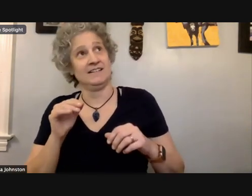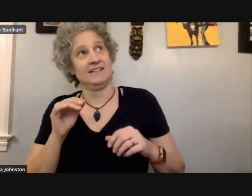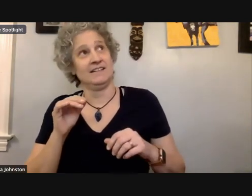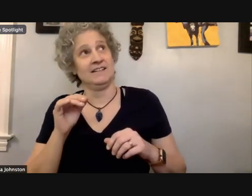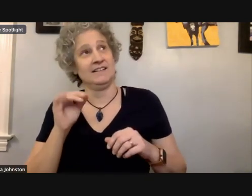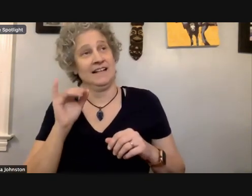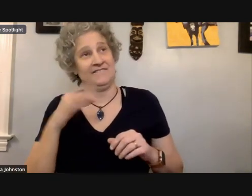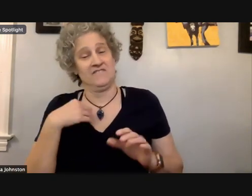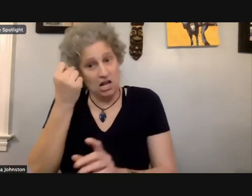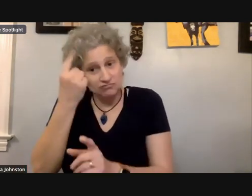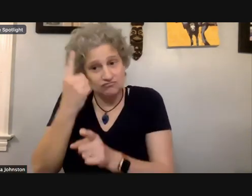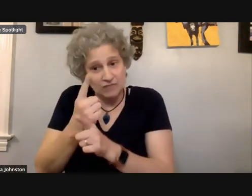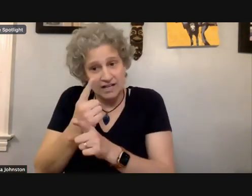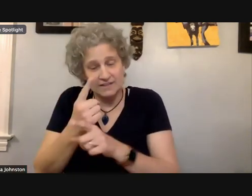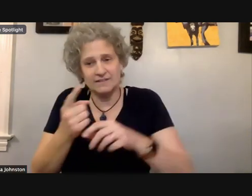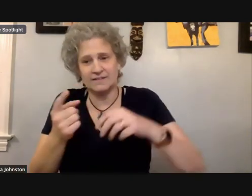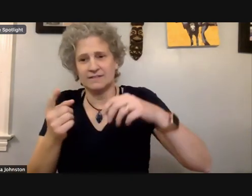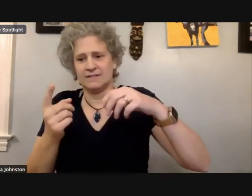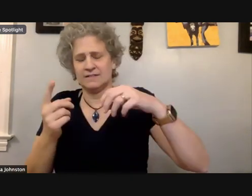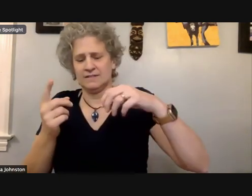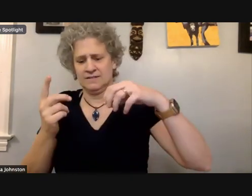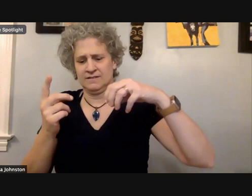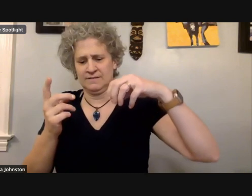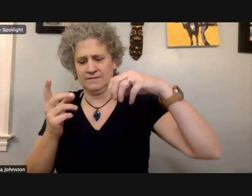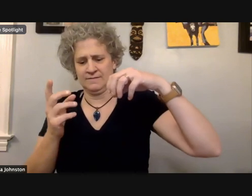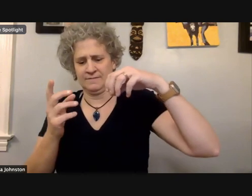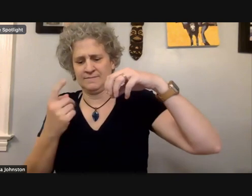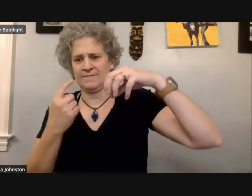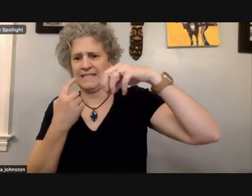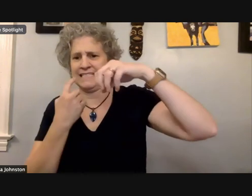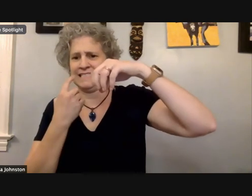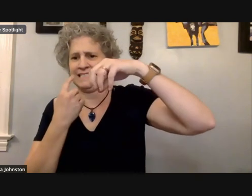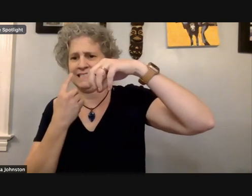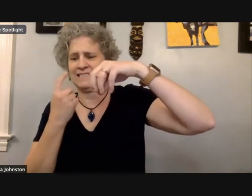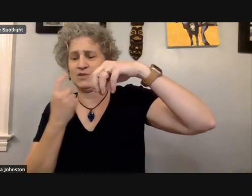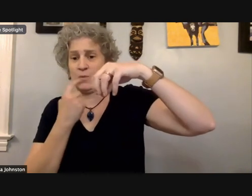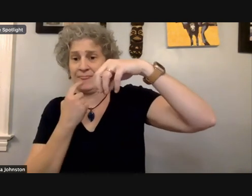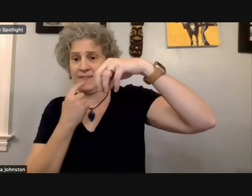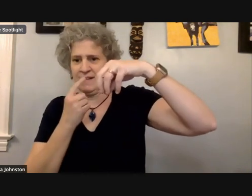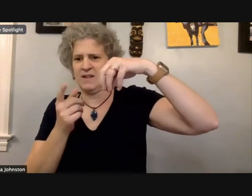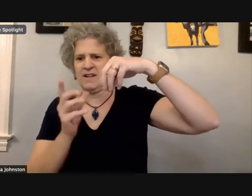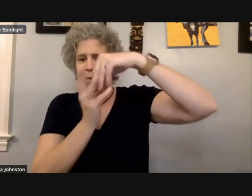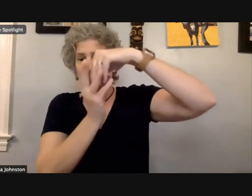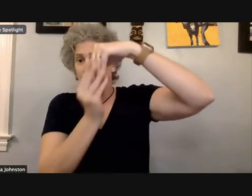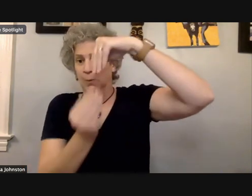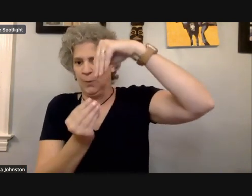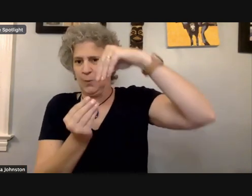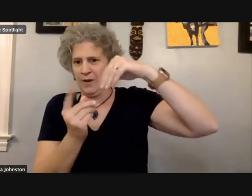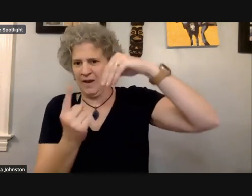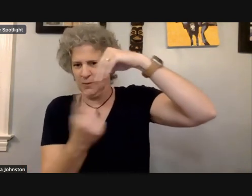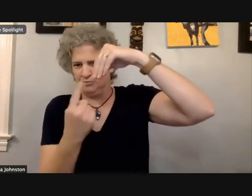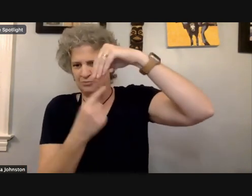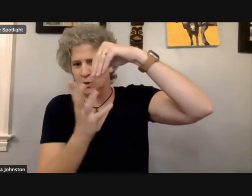Crown. Okay, like in terms of dental. If I'm understanding it right,